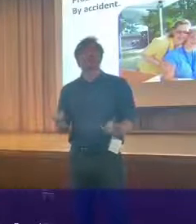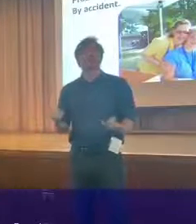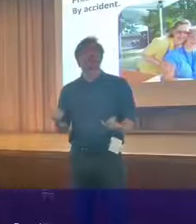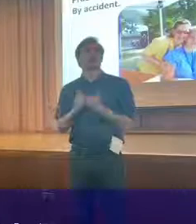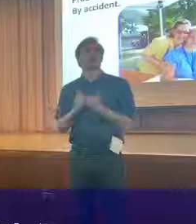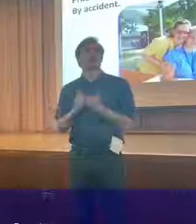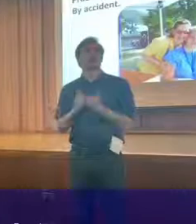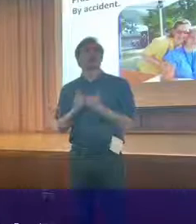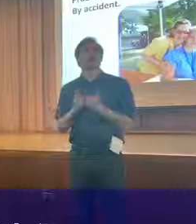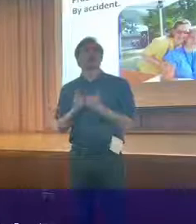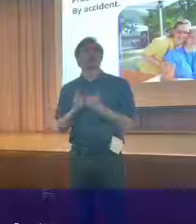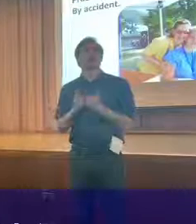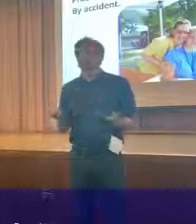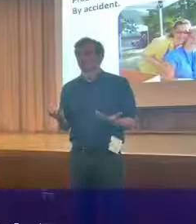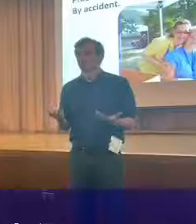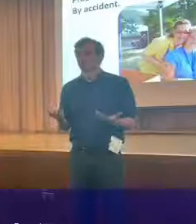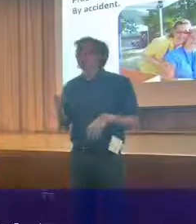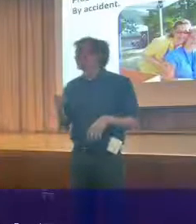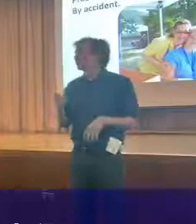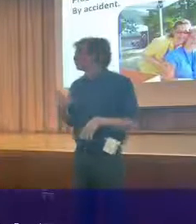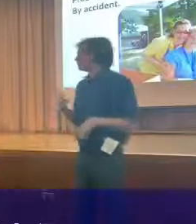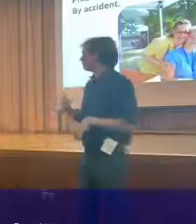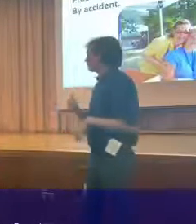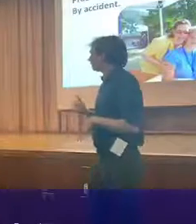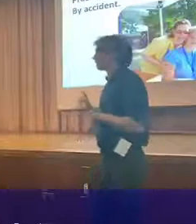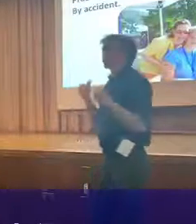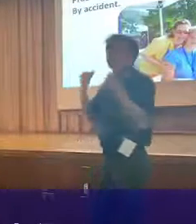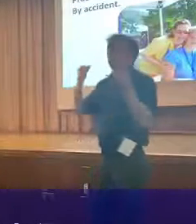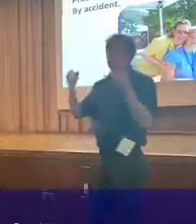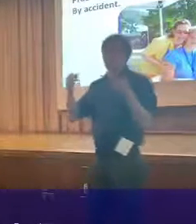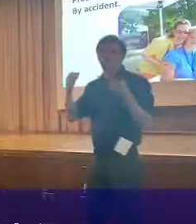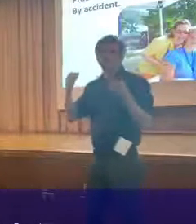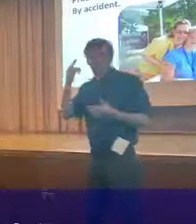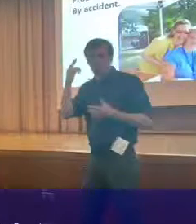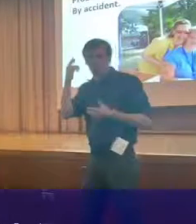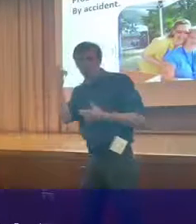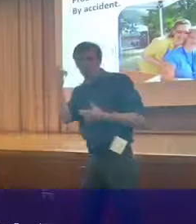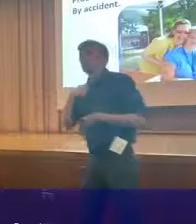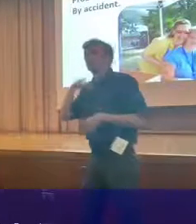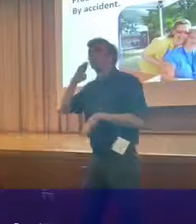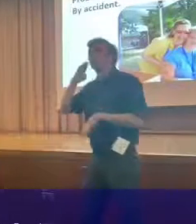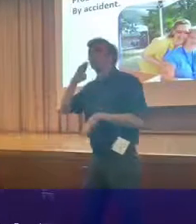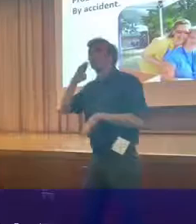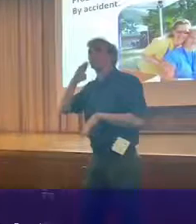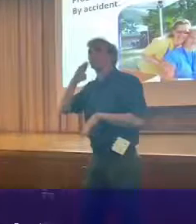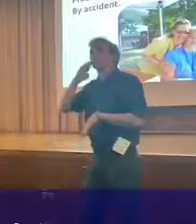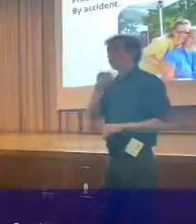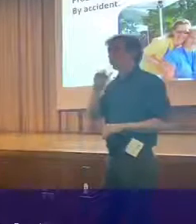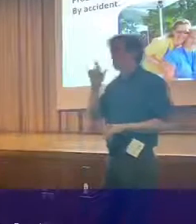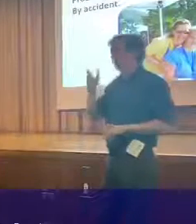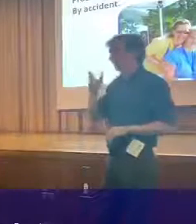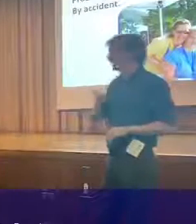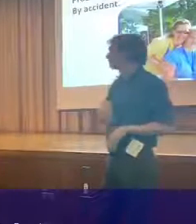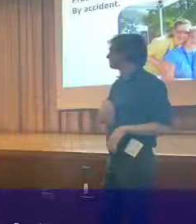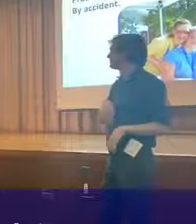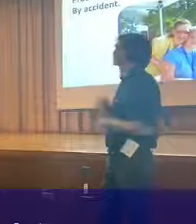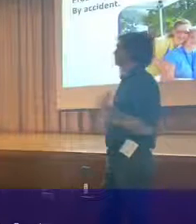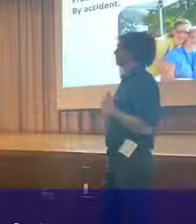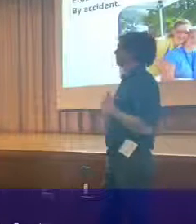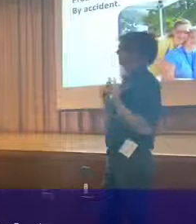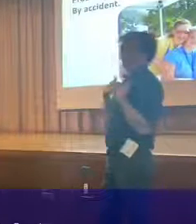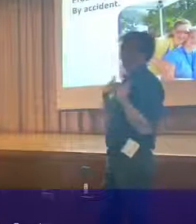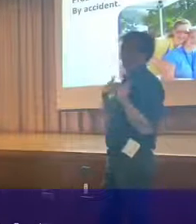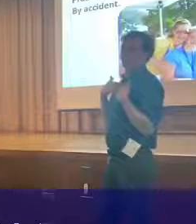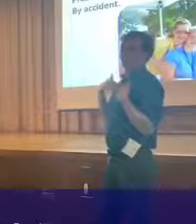is a picture of me with my daughter Olivia, who is now 28, married and living in Chicago. But this is a